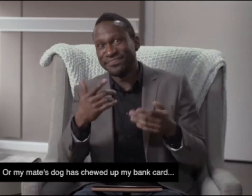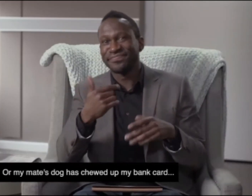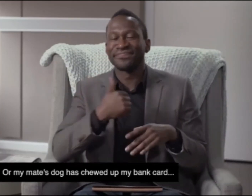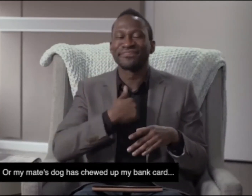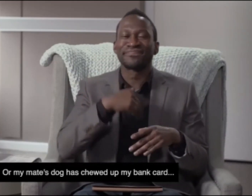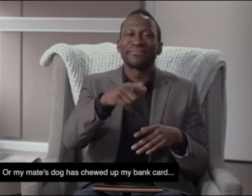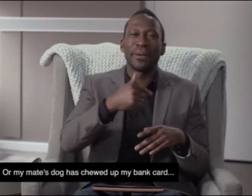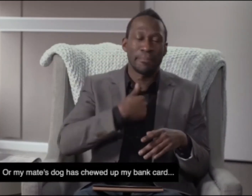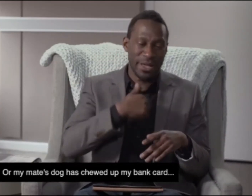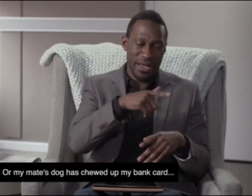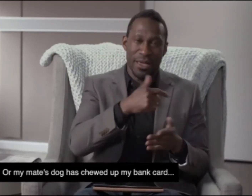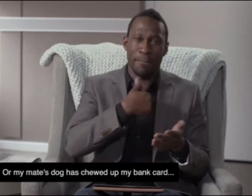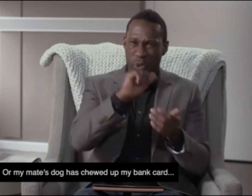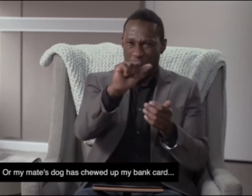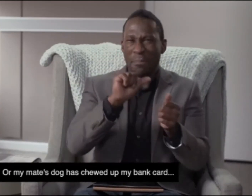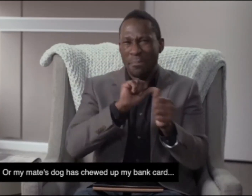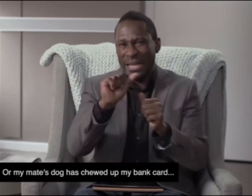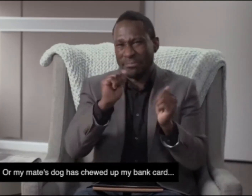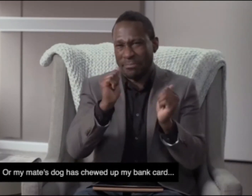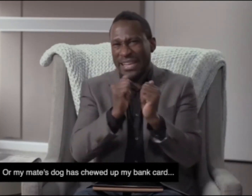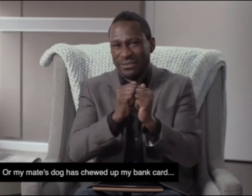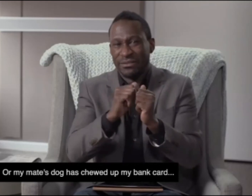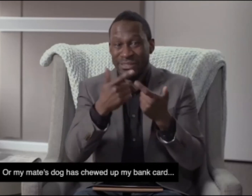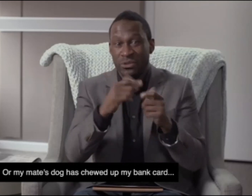Or my mate's dog has chewed up my bank card.